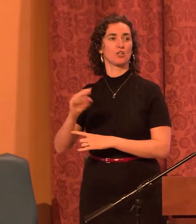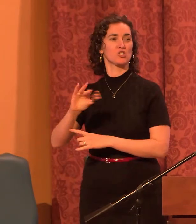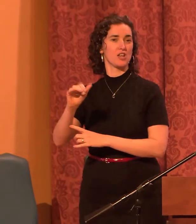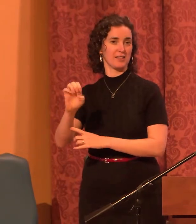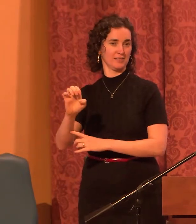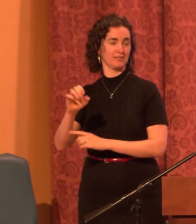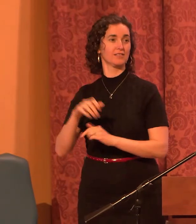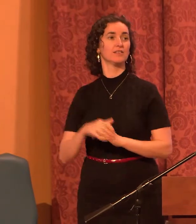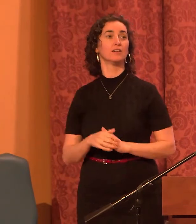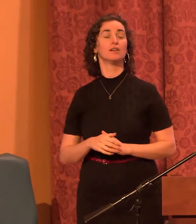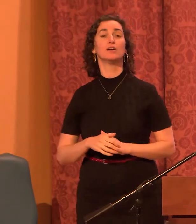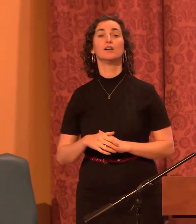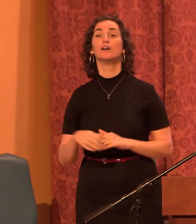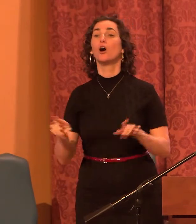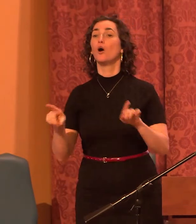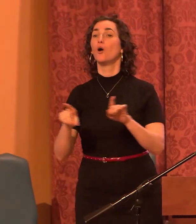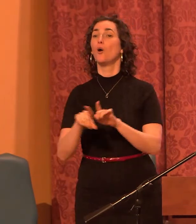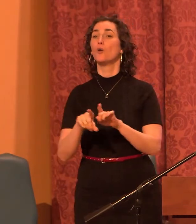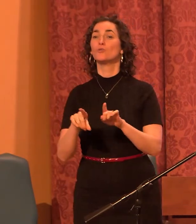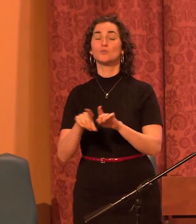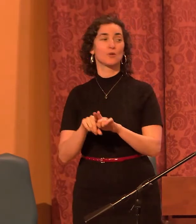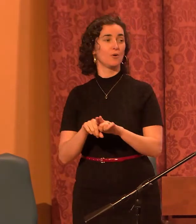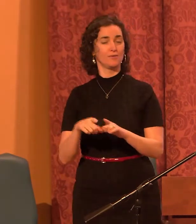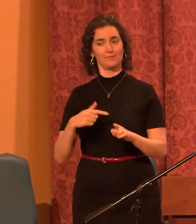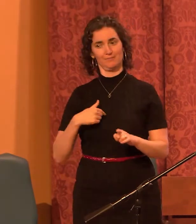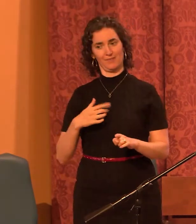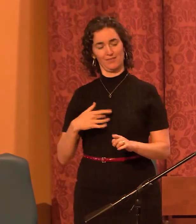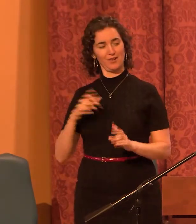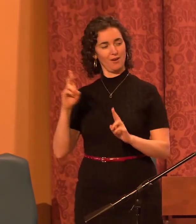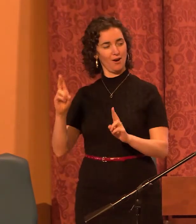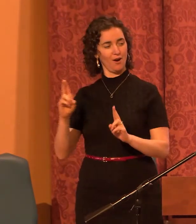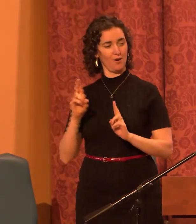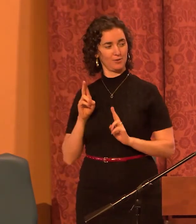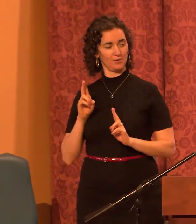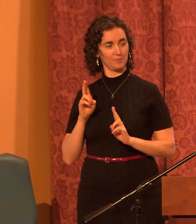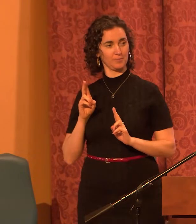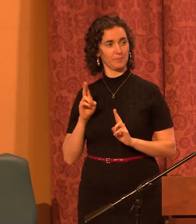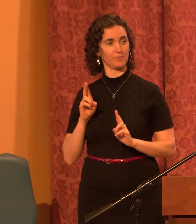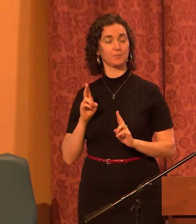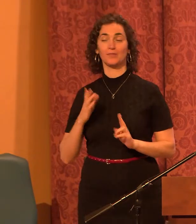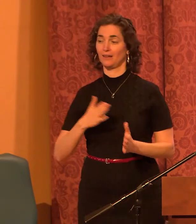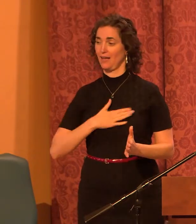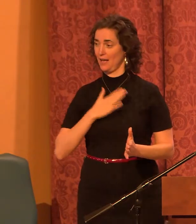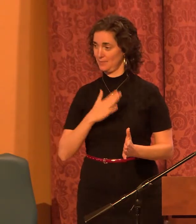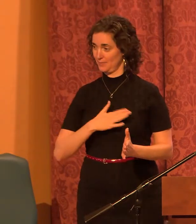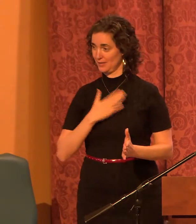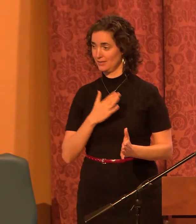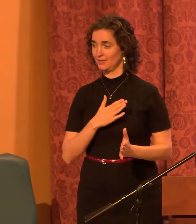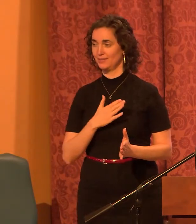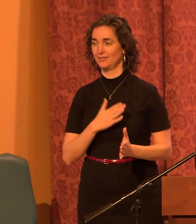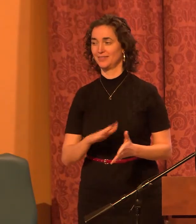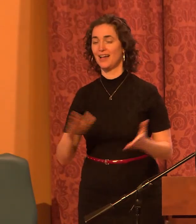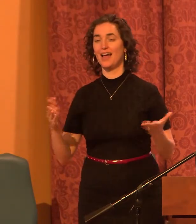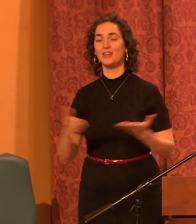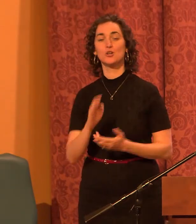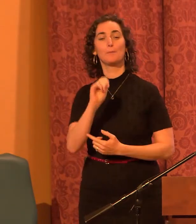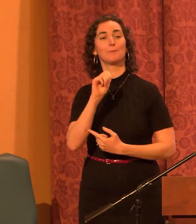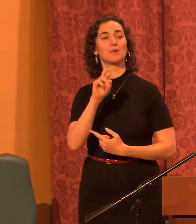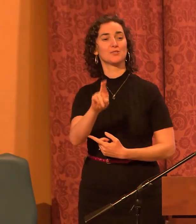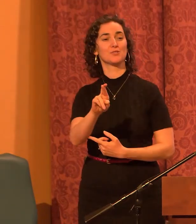Chase. And also, it's my honor and pleasure to introduce